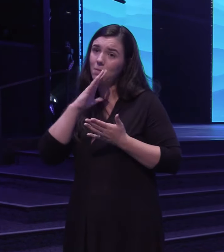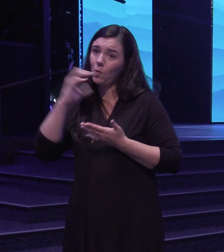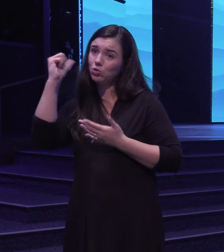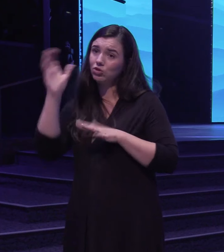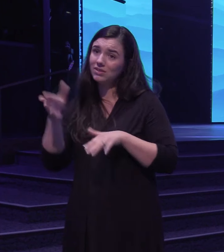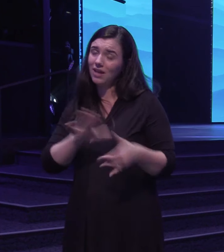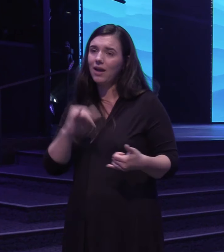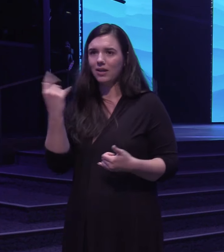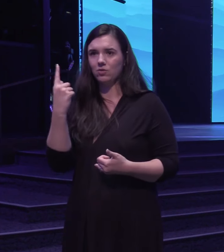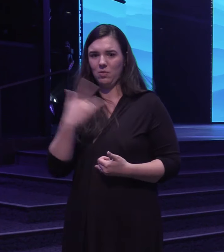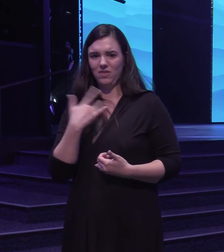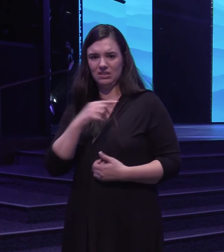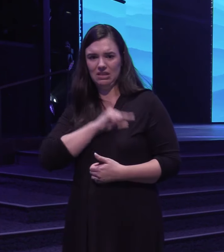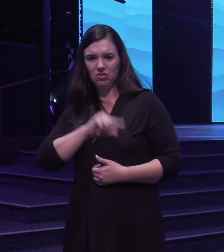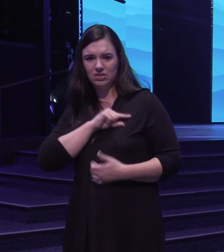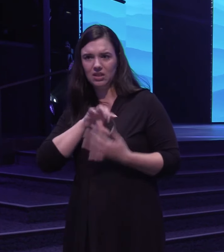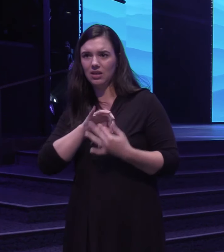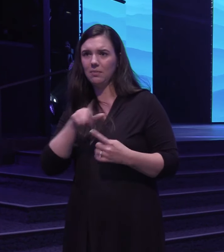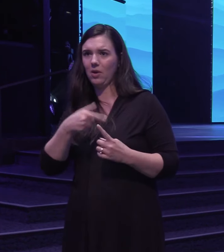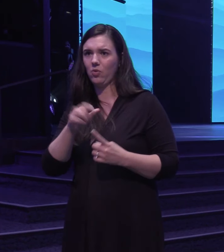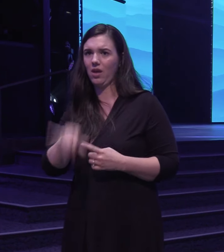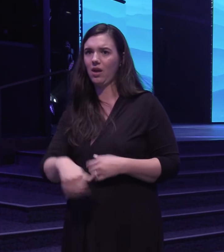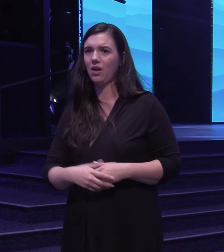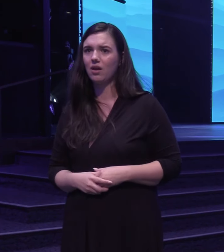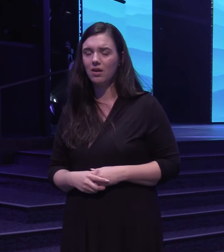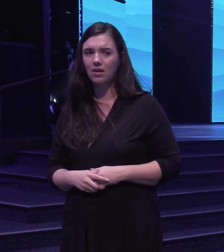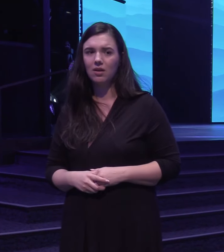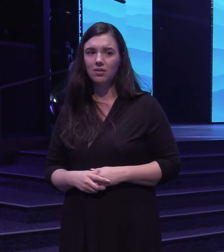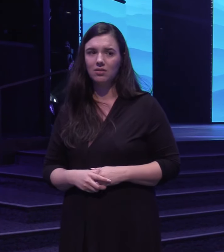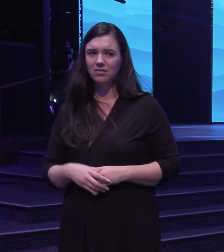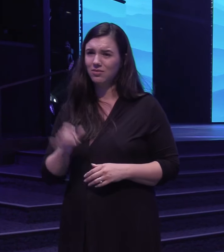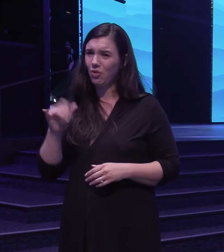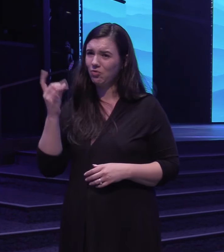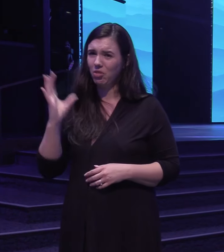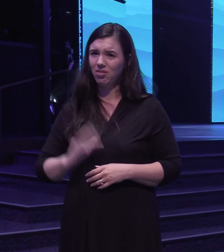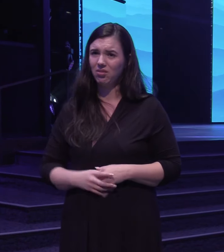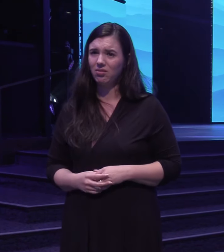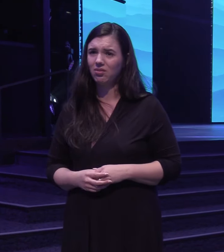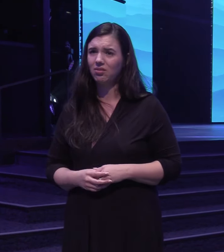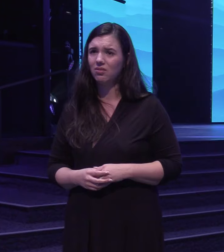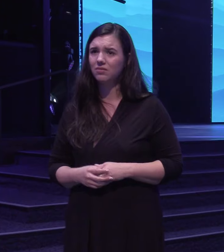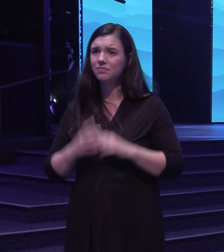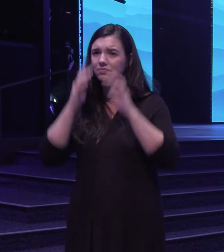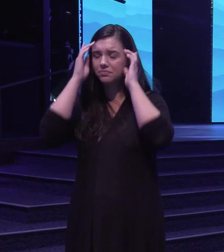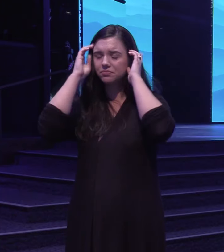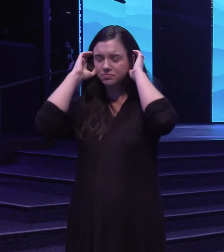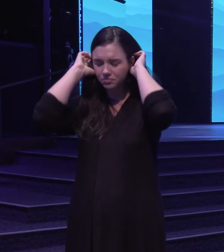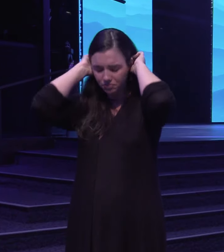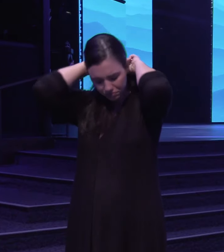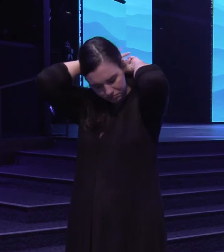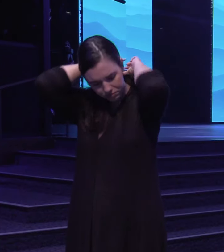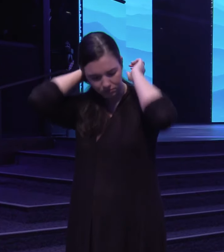die. Now you got somebody feeling guilty about that. That's pretty awful. And